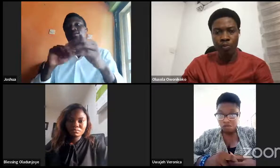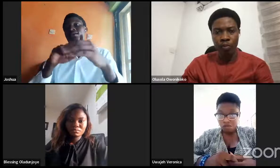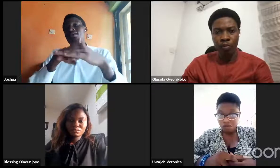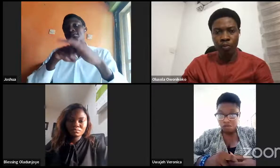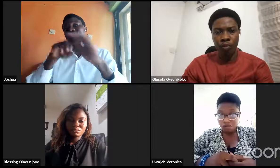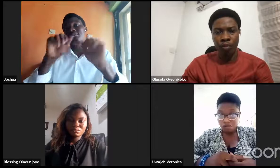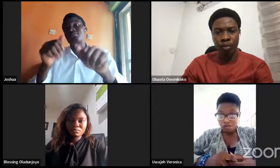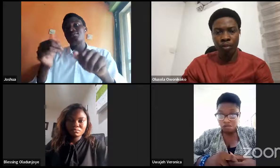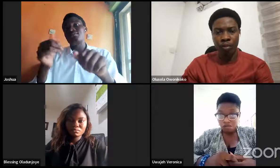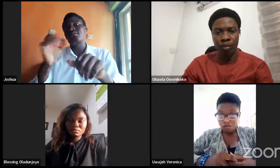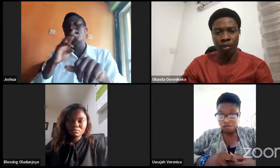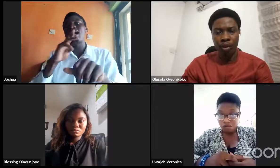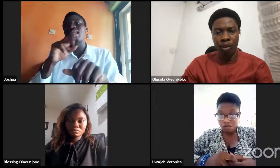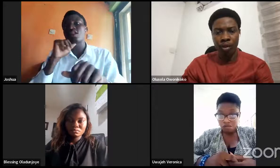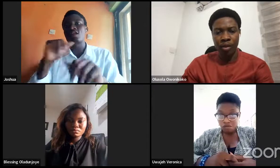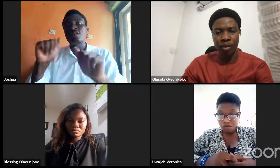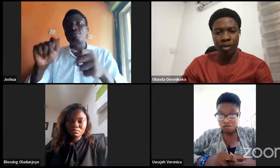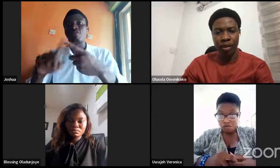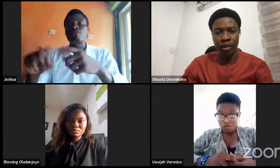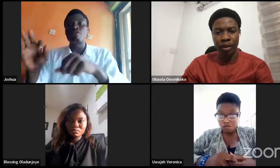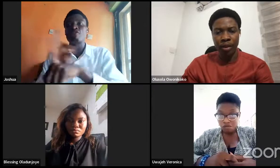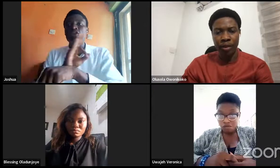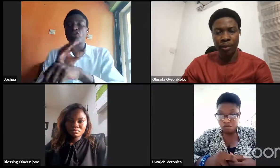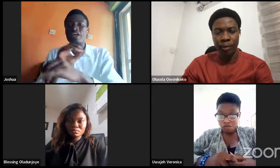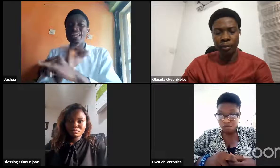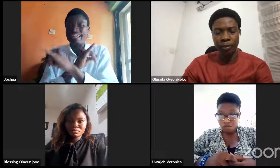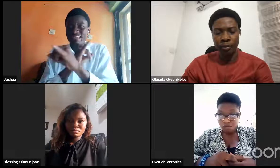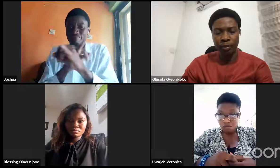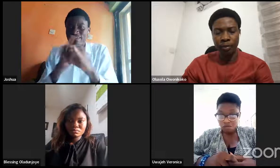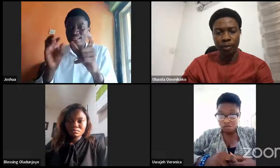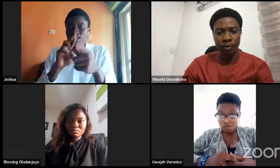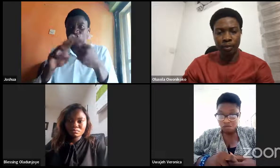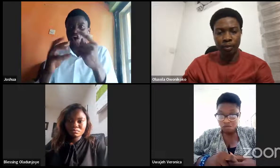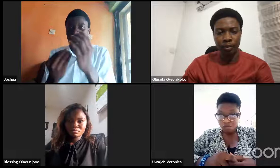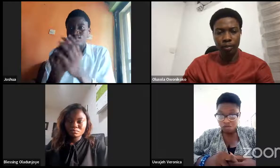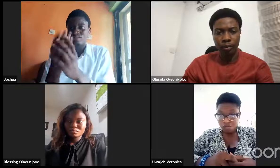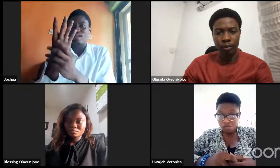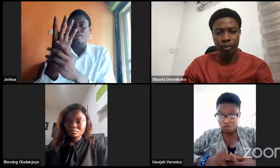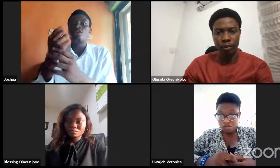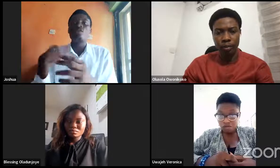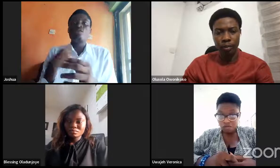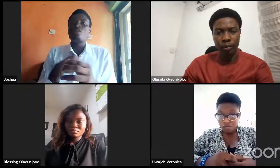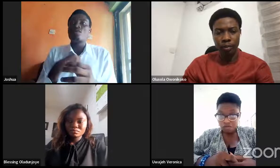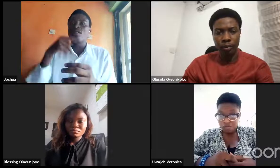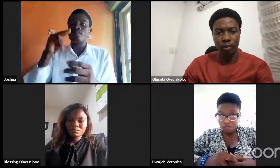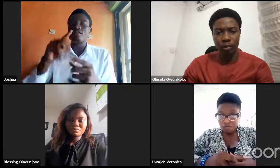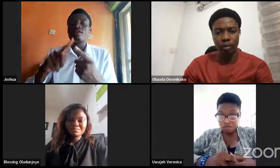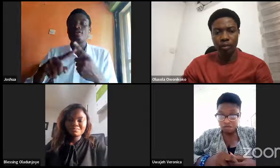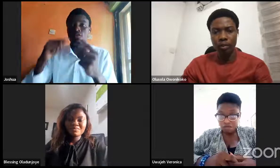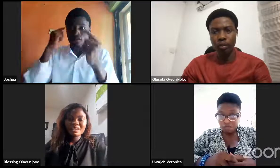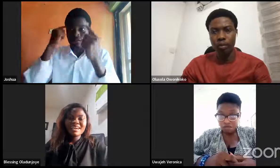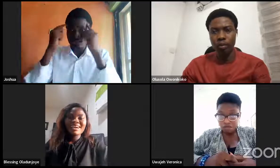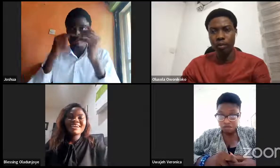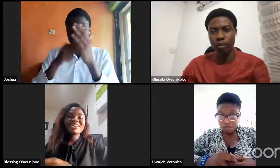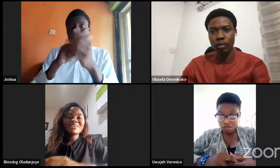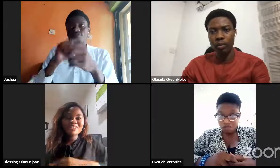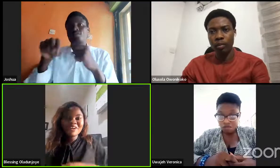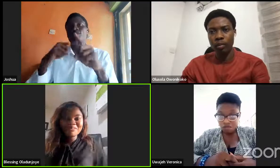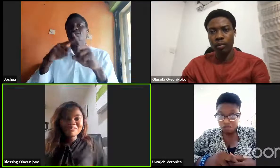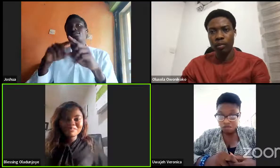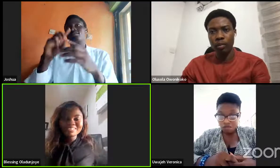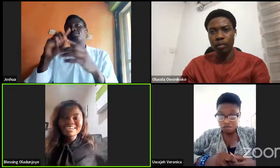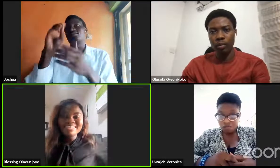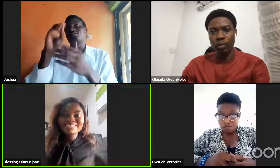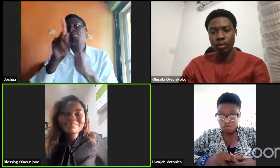independently or thrive, professionally. And so it hurts the economy itself. So we should consider this when we design policies and laws. Thank you. Thank you